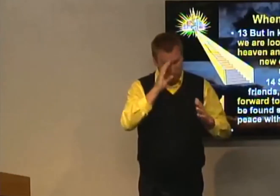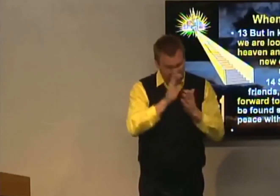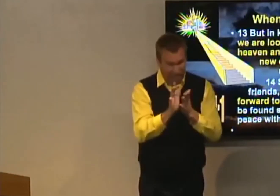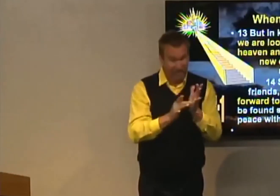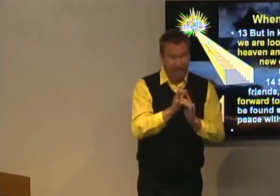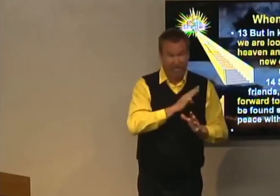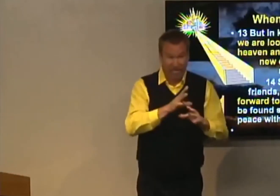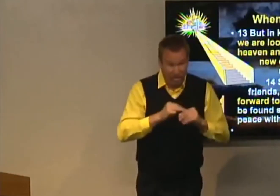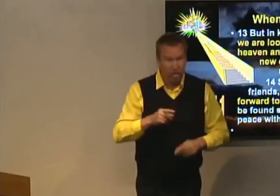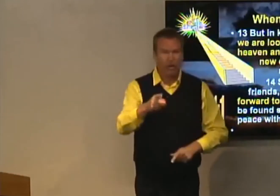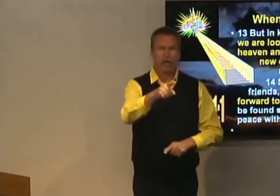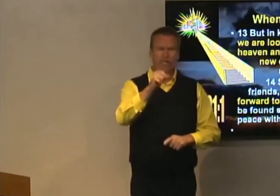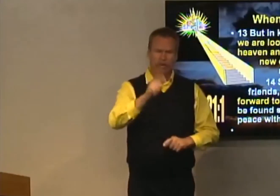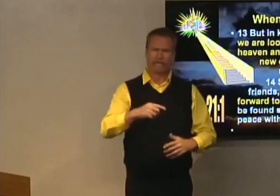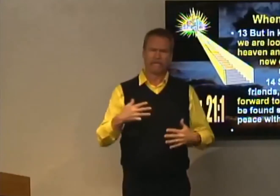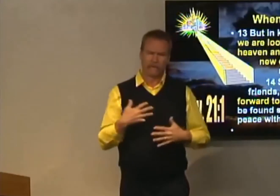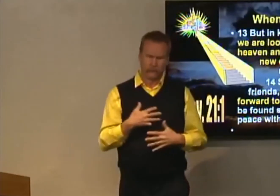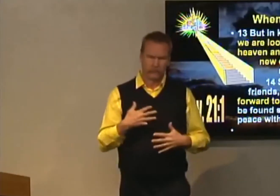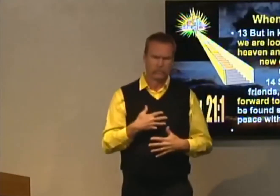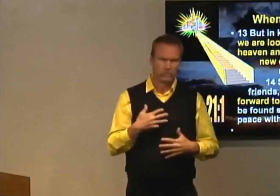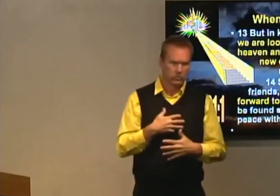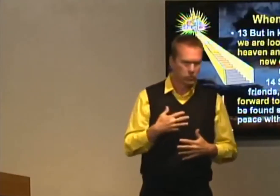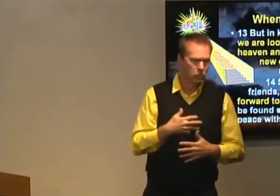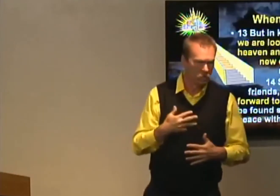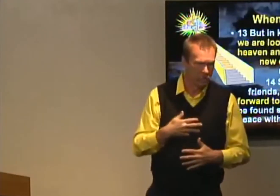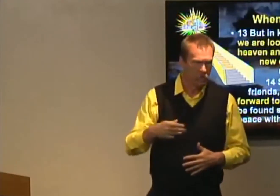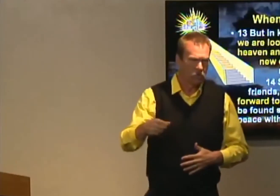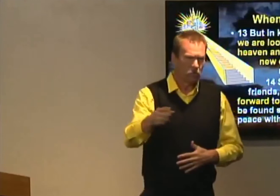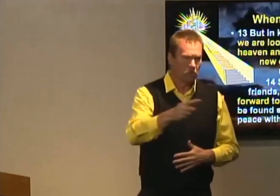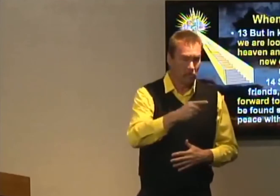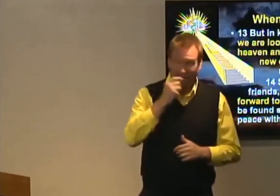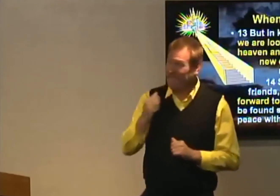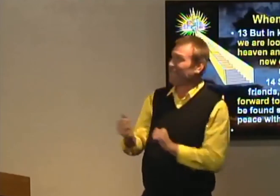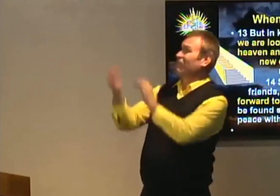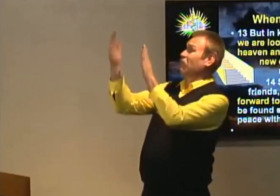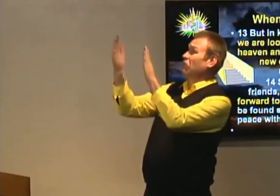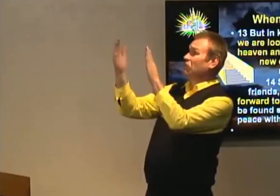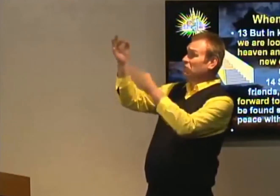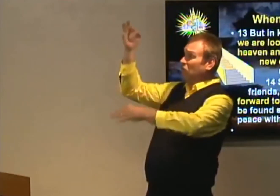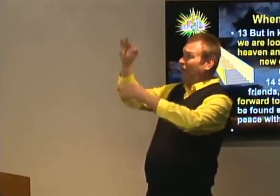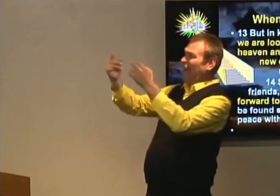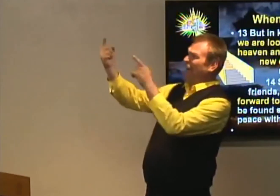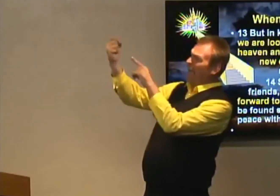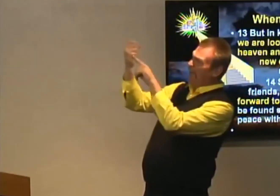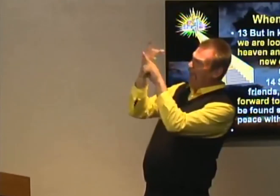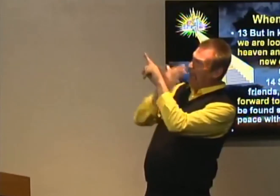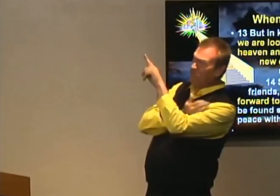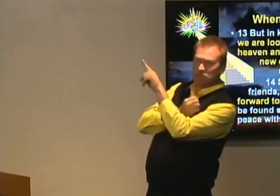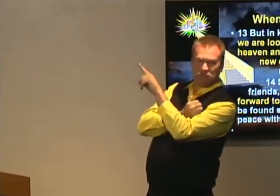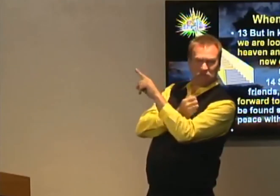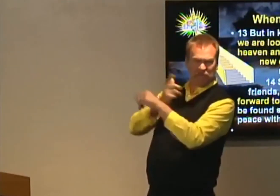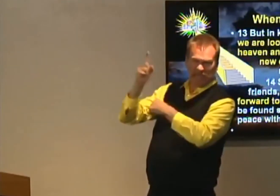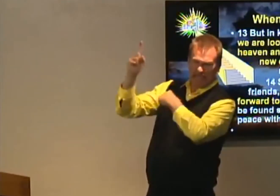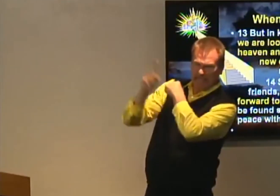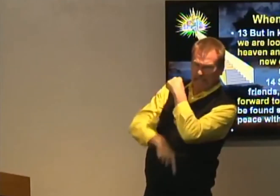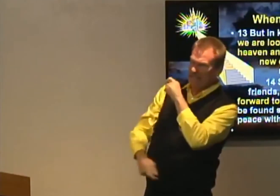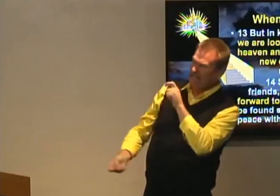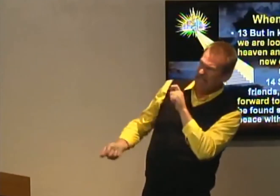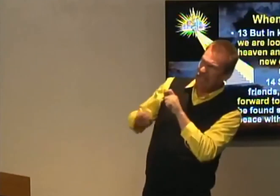All of the people who have not yet believed, they have a right to be afraid, because they are going to face judgment. And they will face